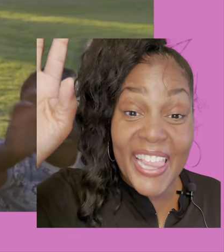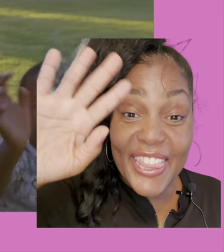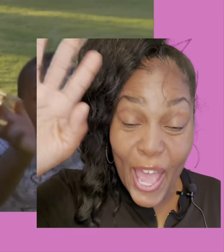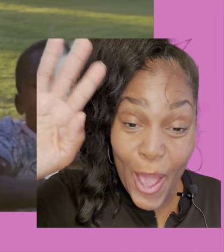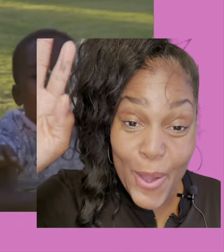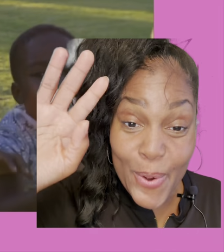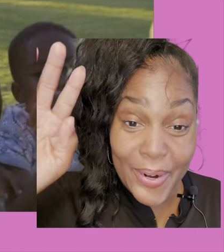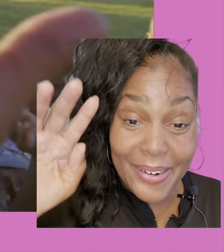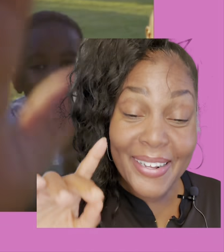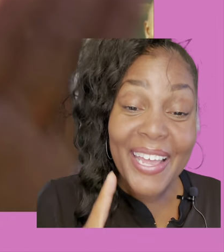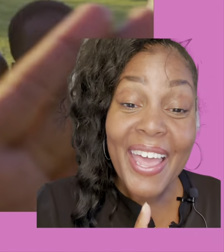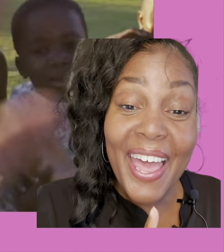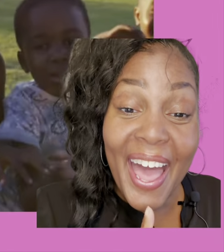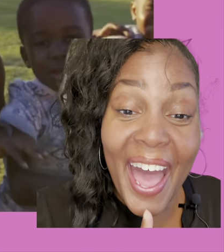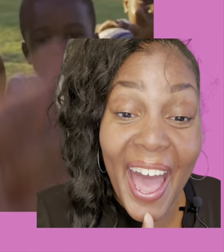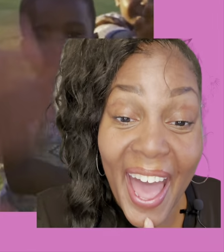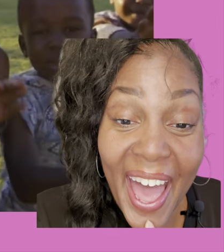Hello.